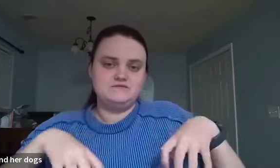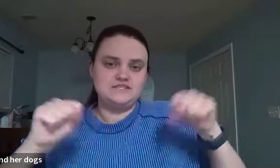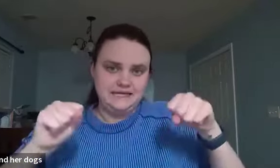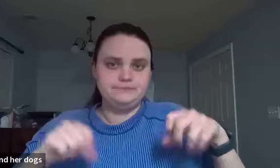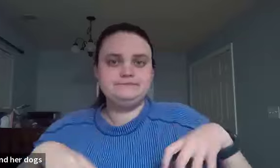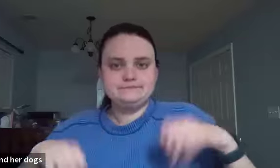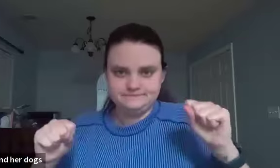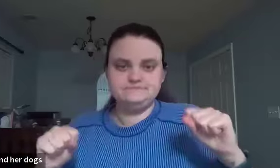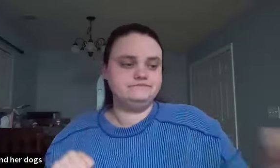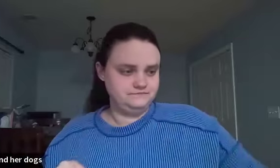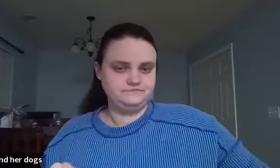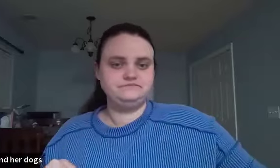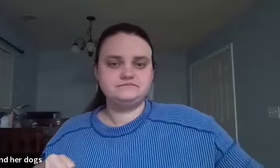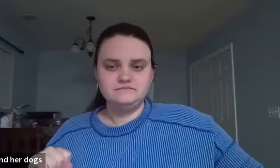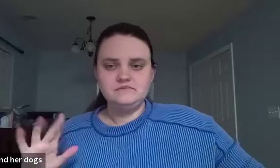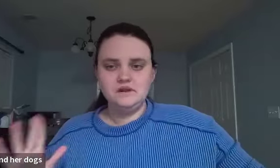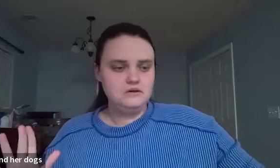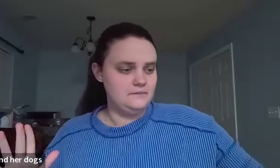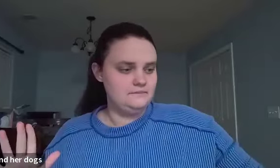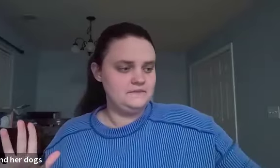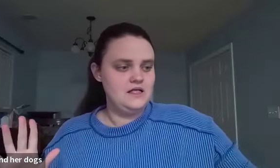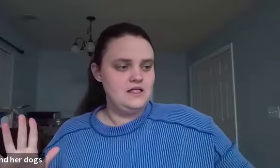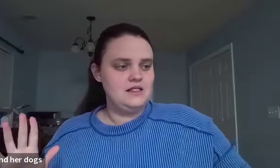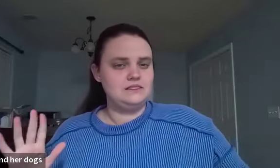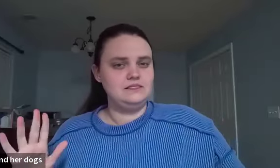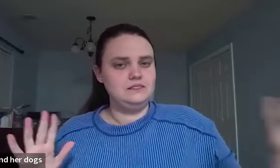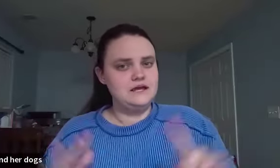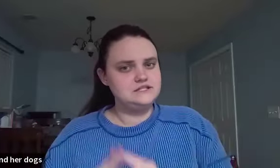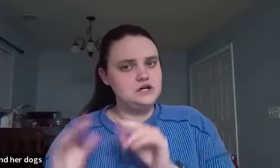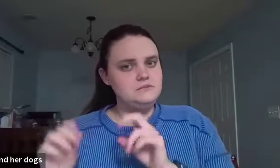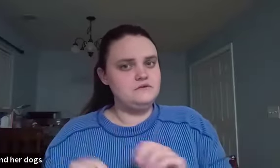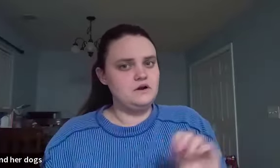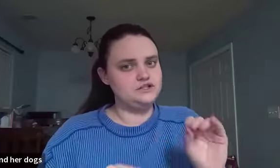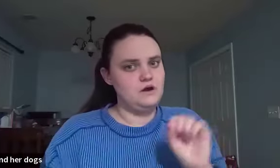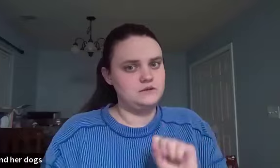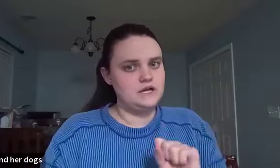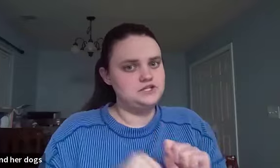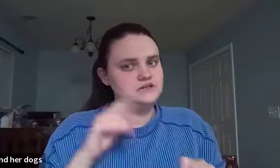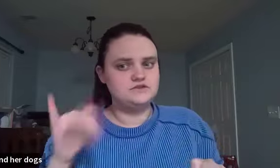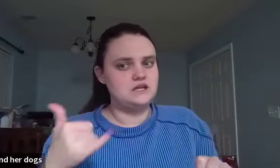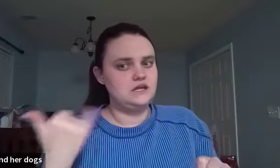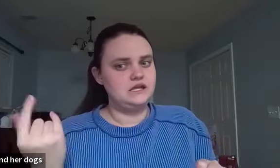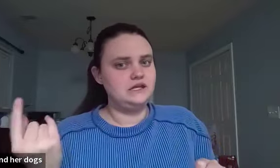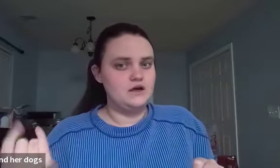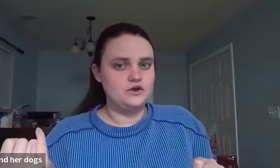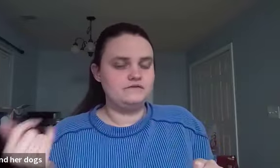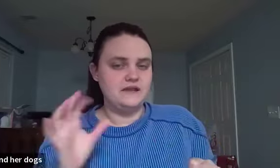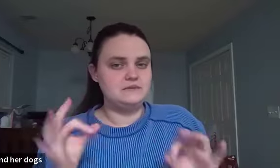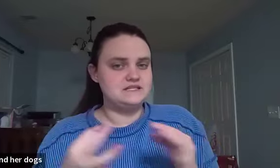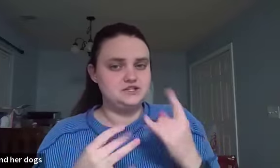time for take. Mhm. Okay, let's start moving on to occupations. If there's any other family signs you